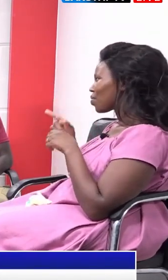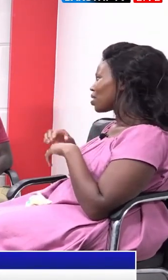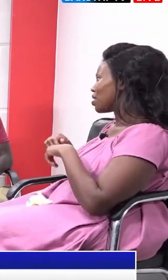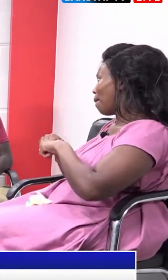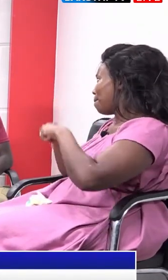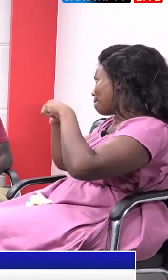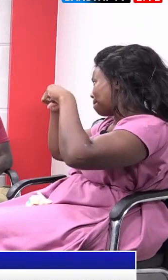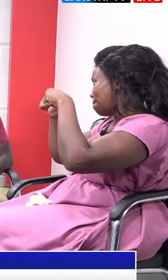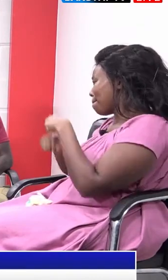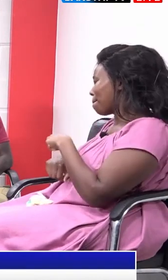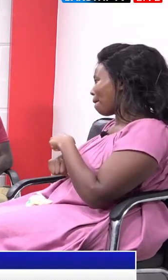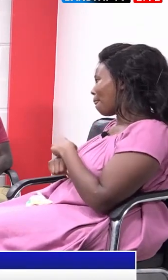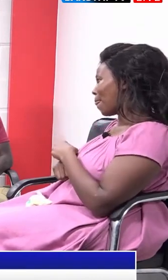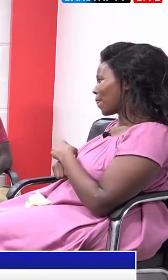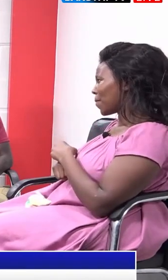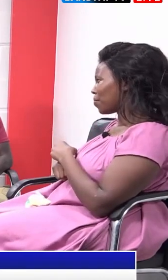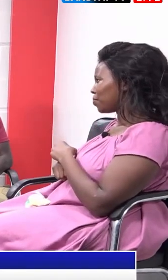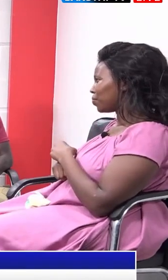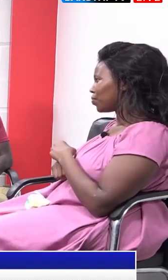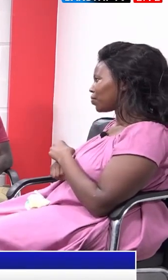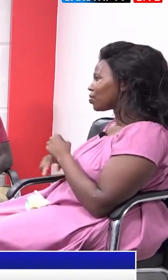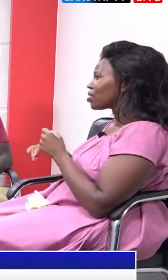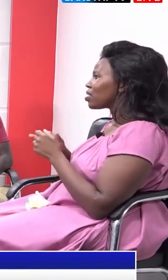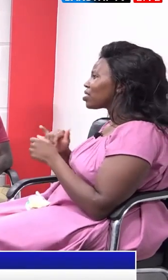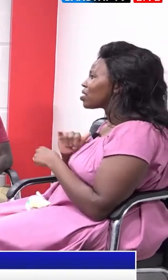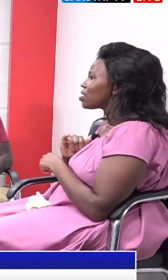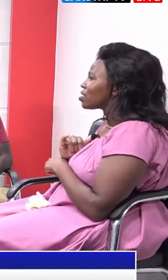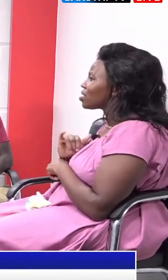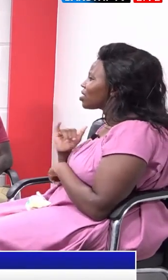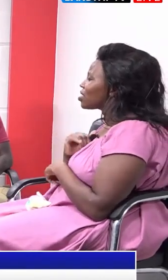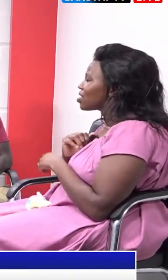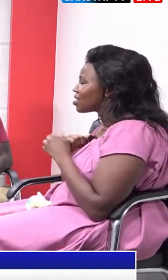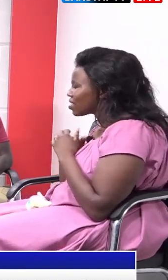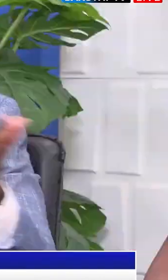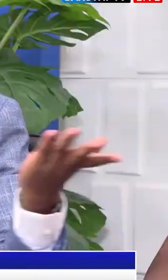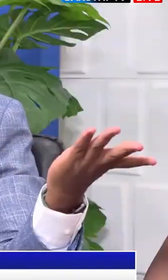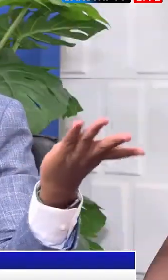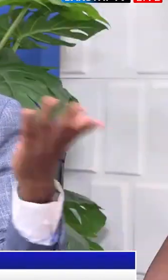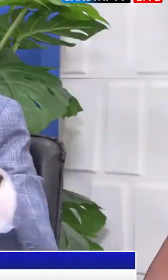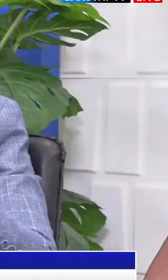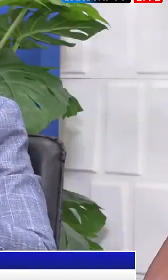It's 0711 222 444.